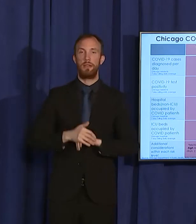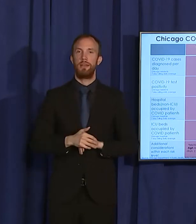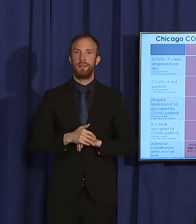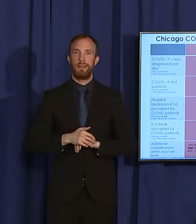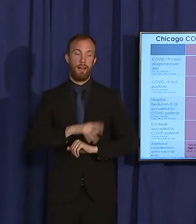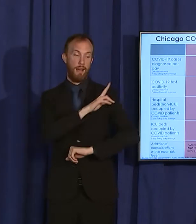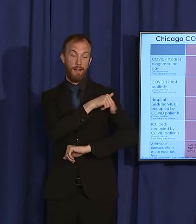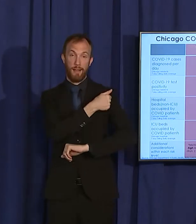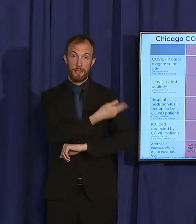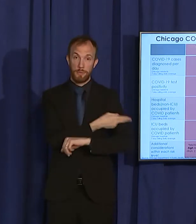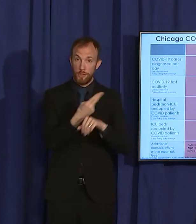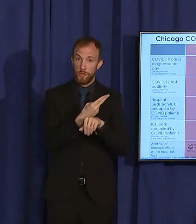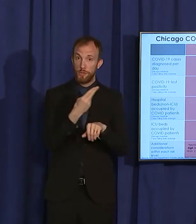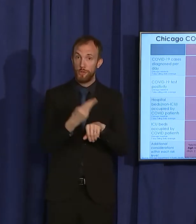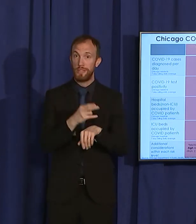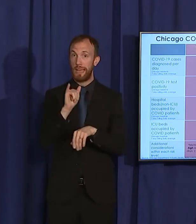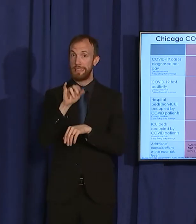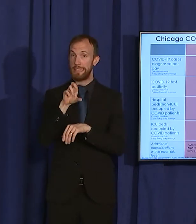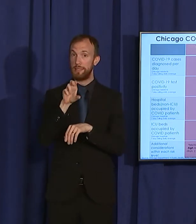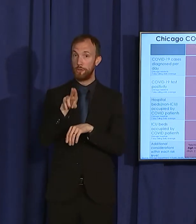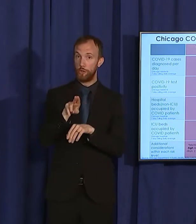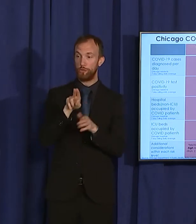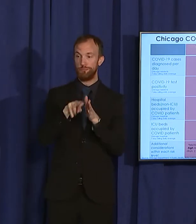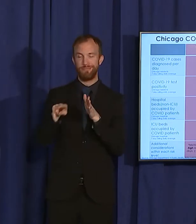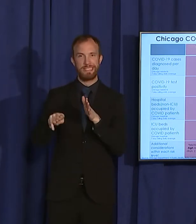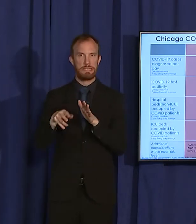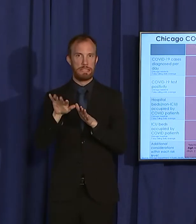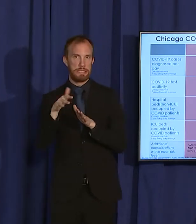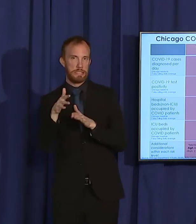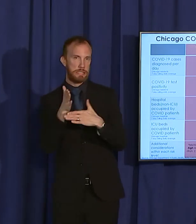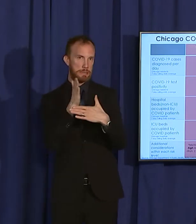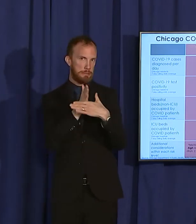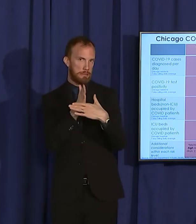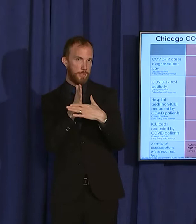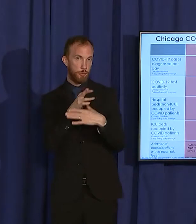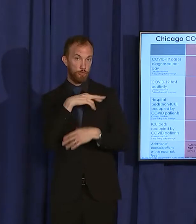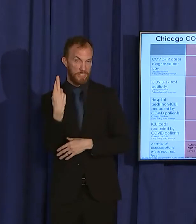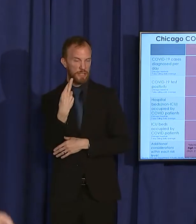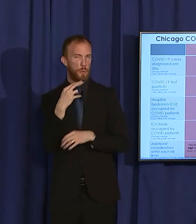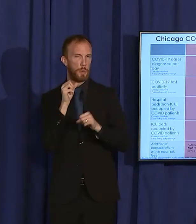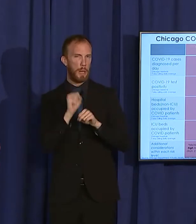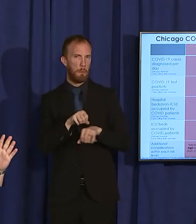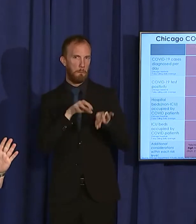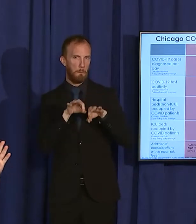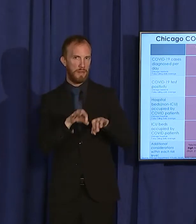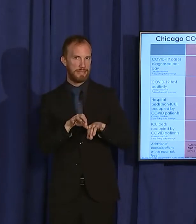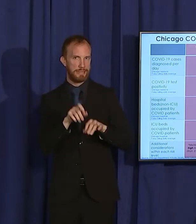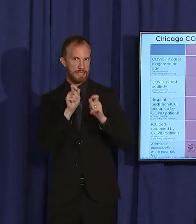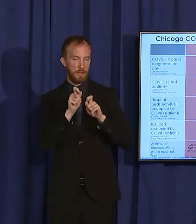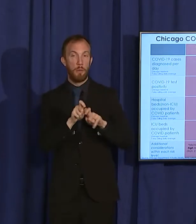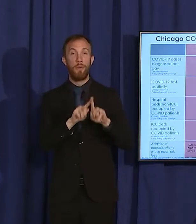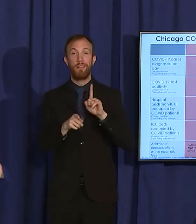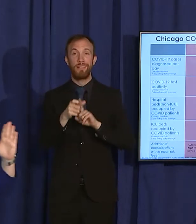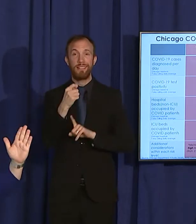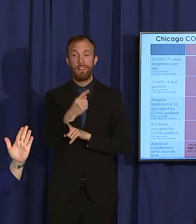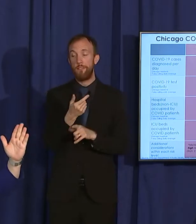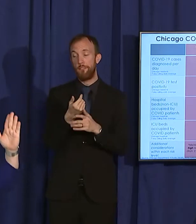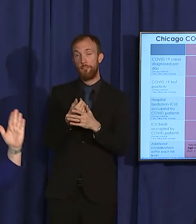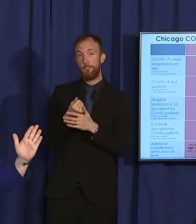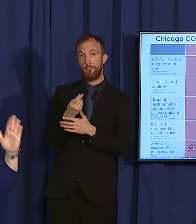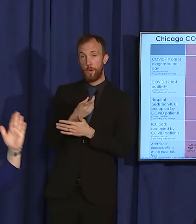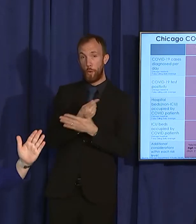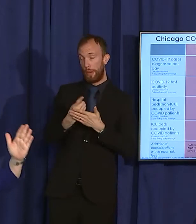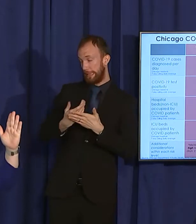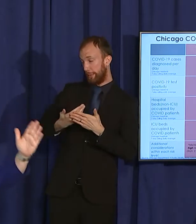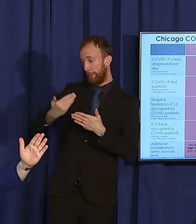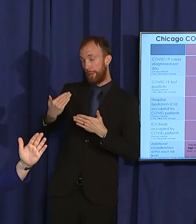beds remain at moderate risk, and we'll look at the details there. But what you can see is that compared to just a few weeks ago, where most of this was